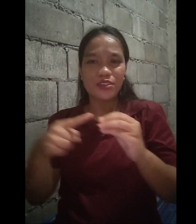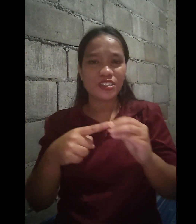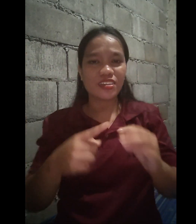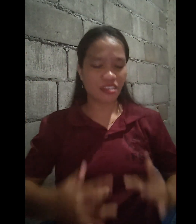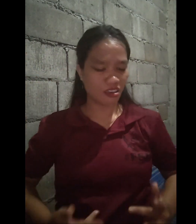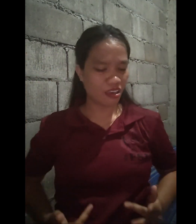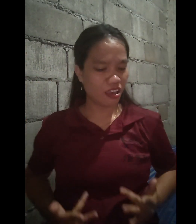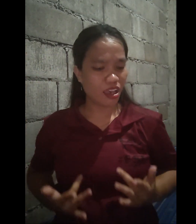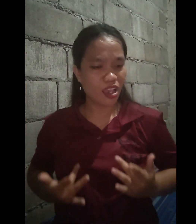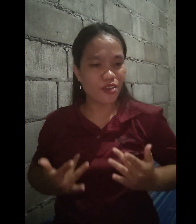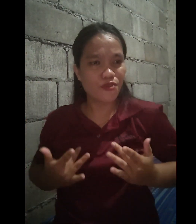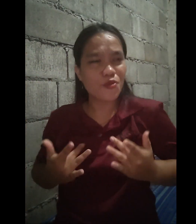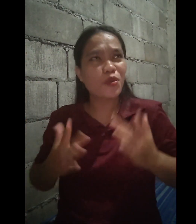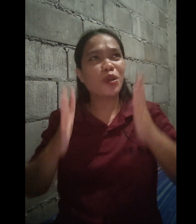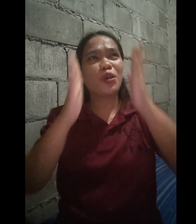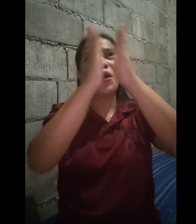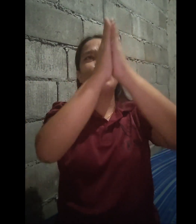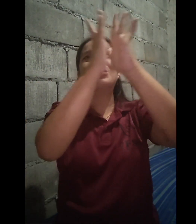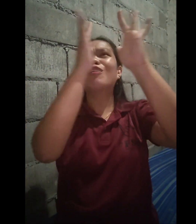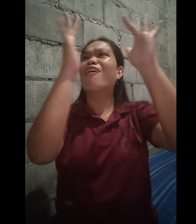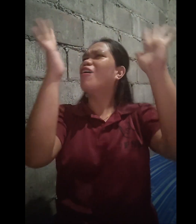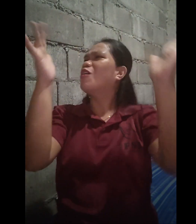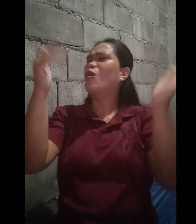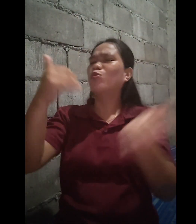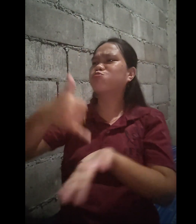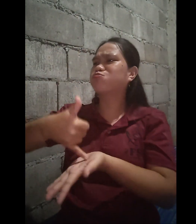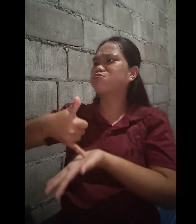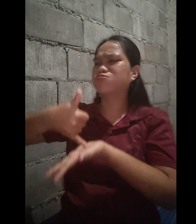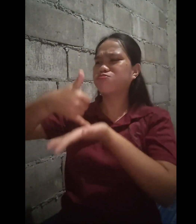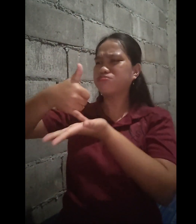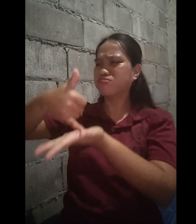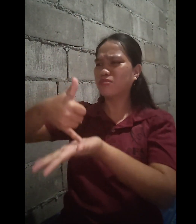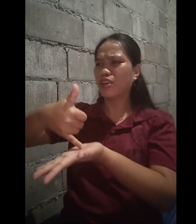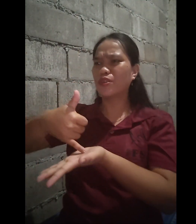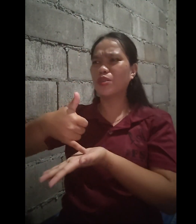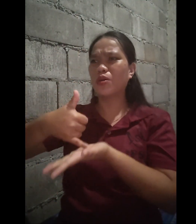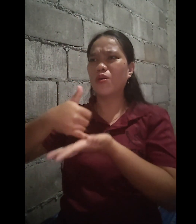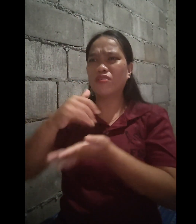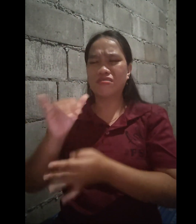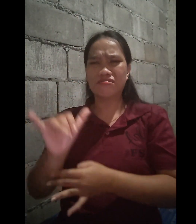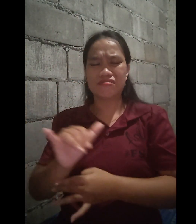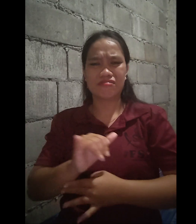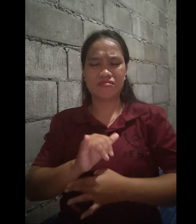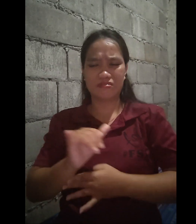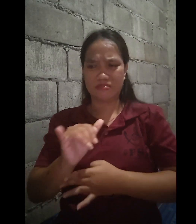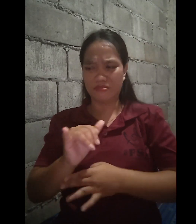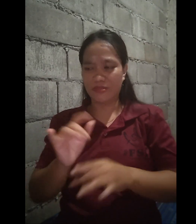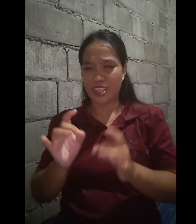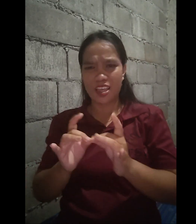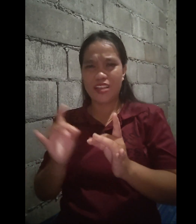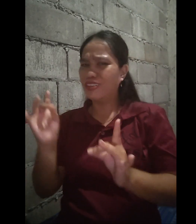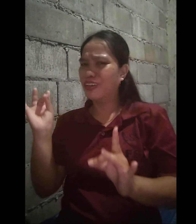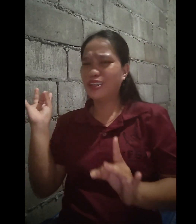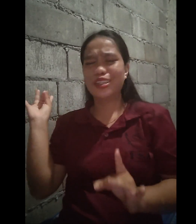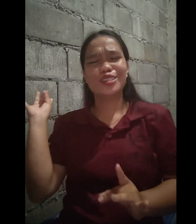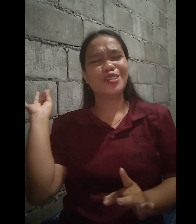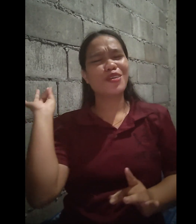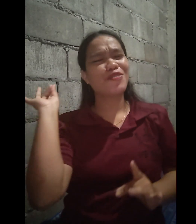to dream about the life where you're the shining star? Even though it